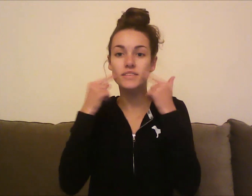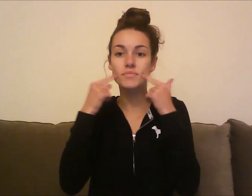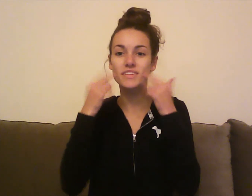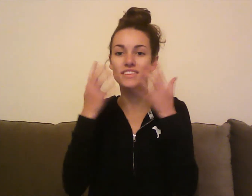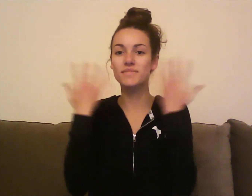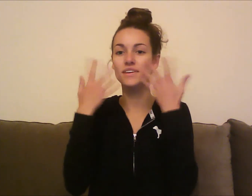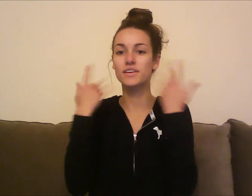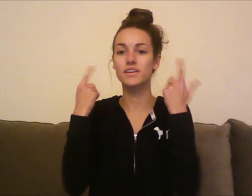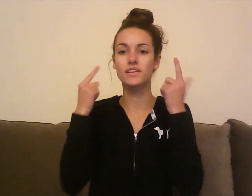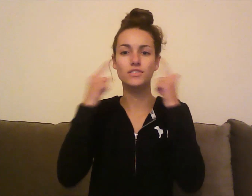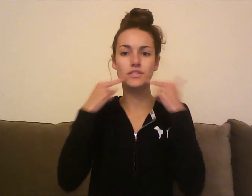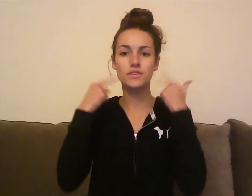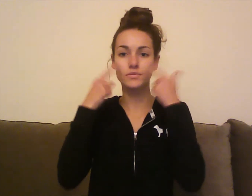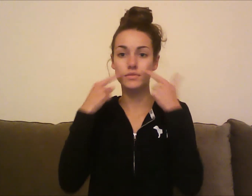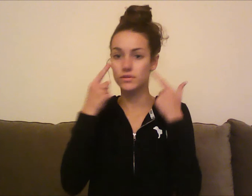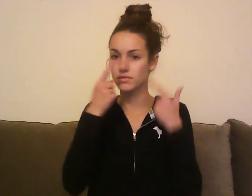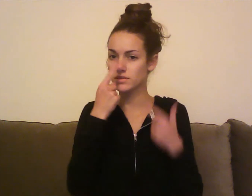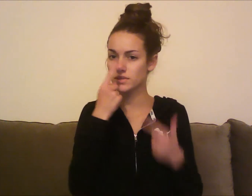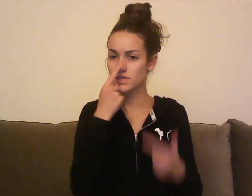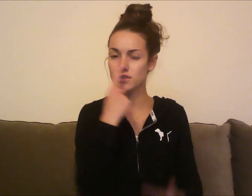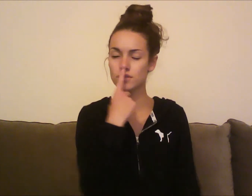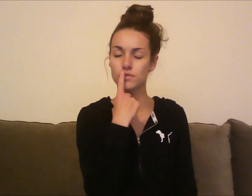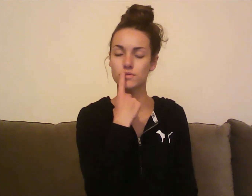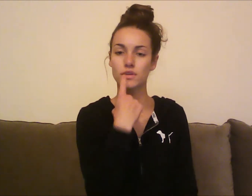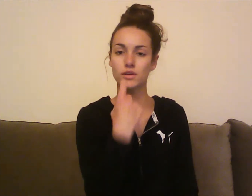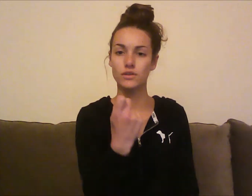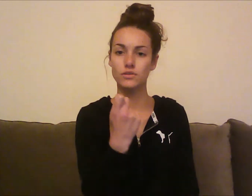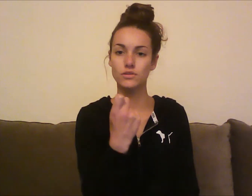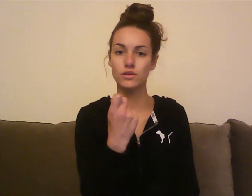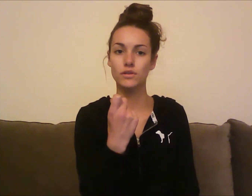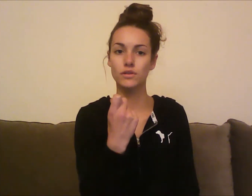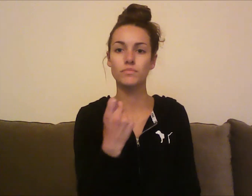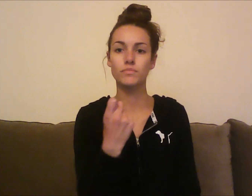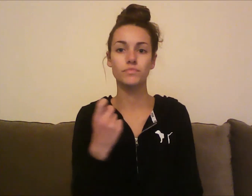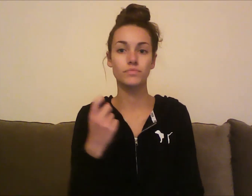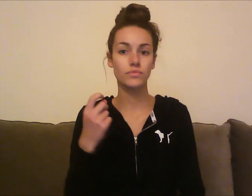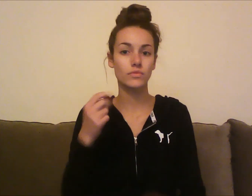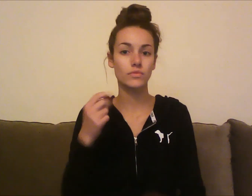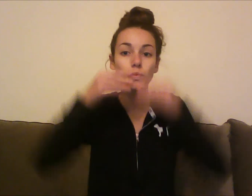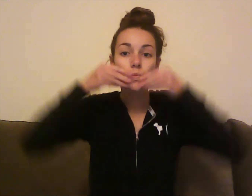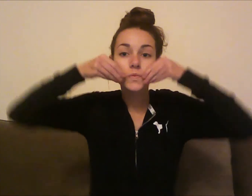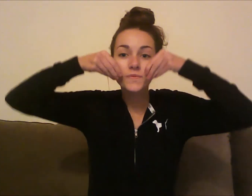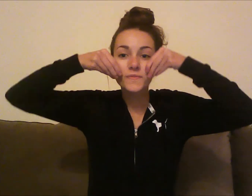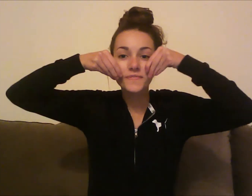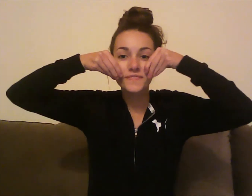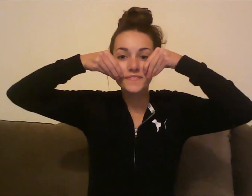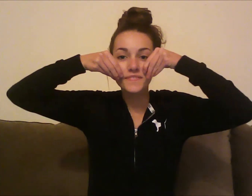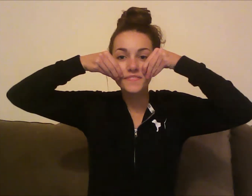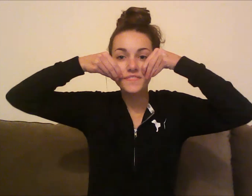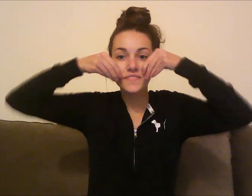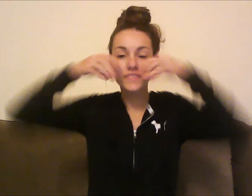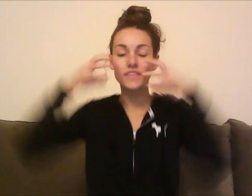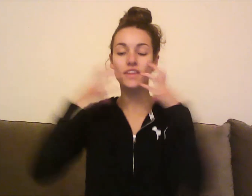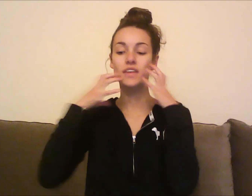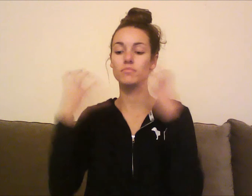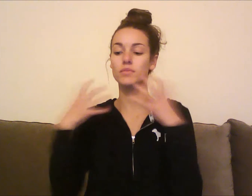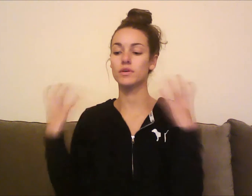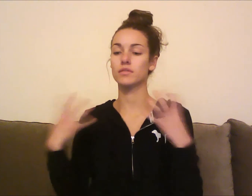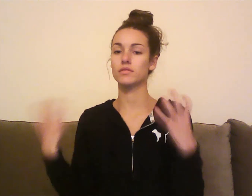so merry. His cheeks were like roses and his nose like a cherry. His droll little mouth was drawn up like a bow, and his beard of his